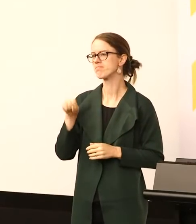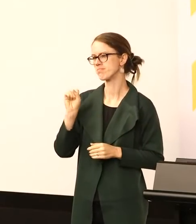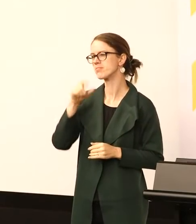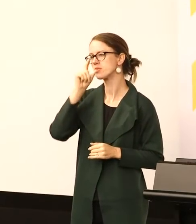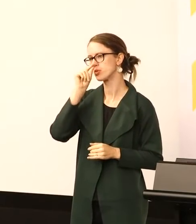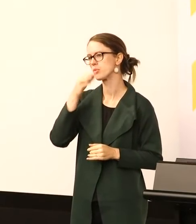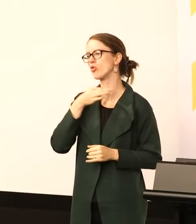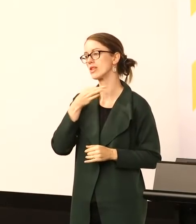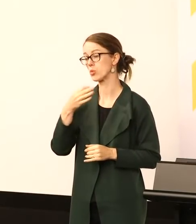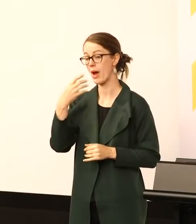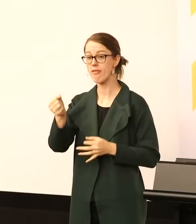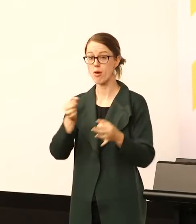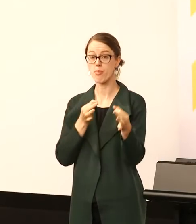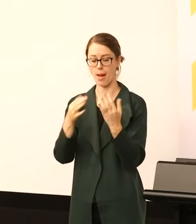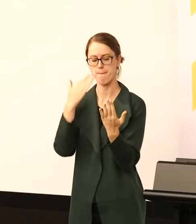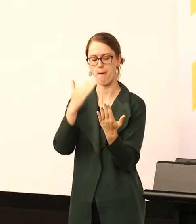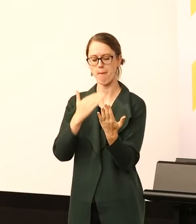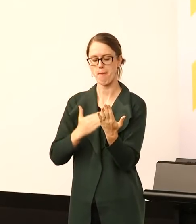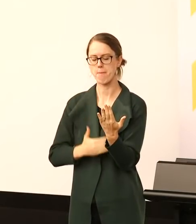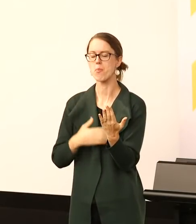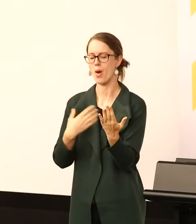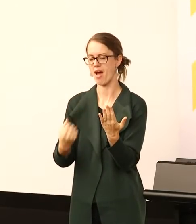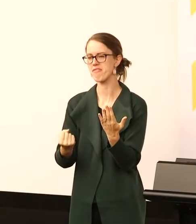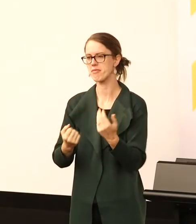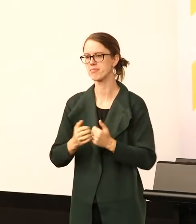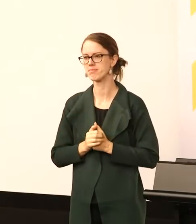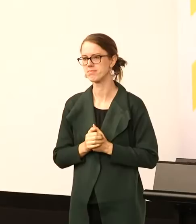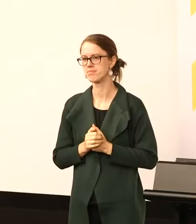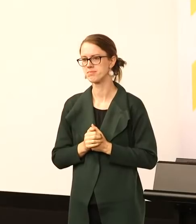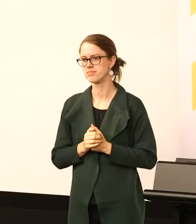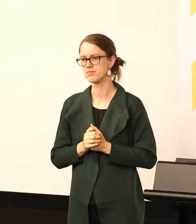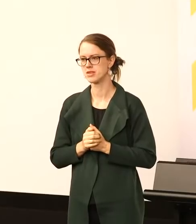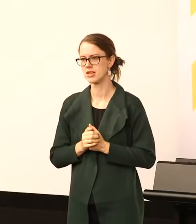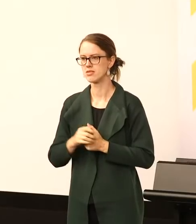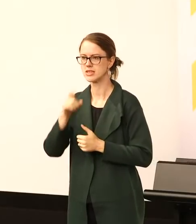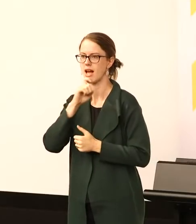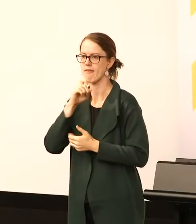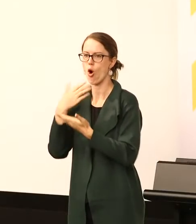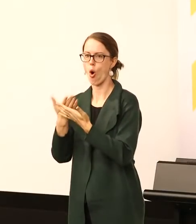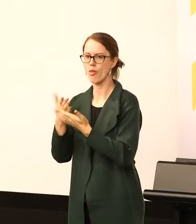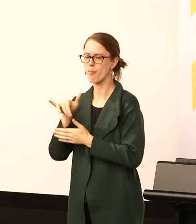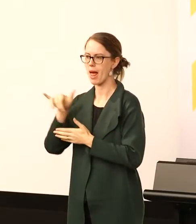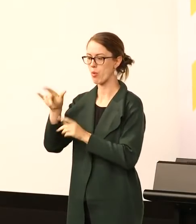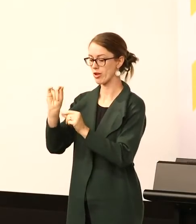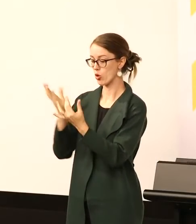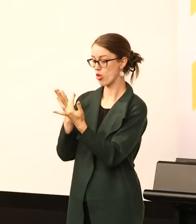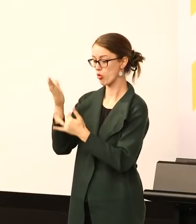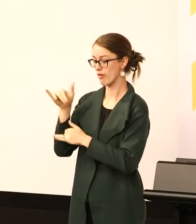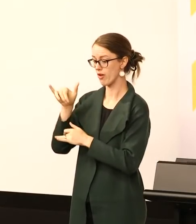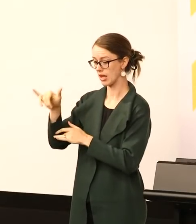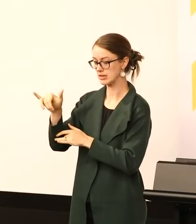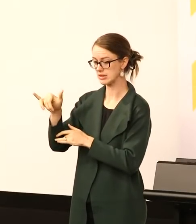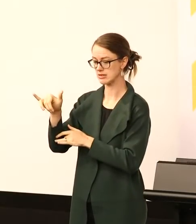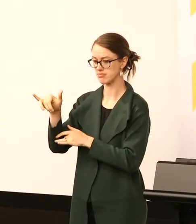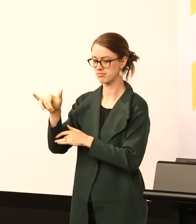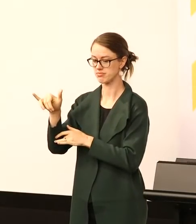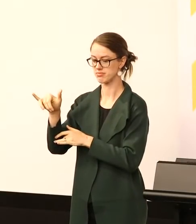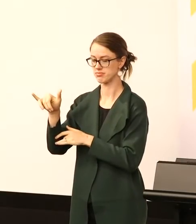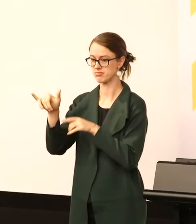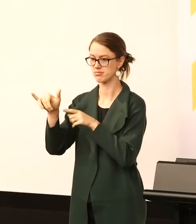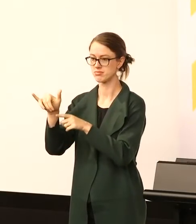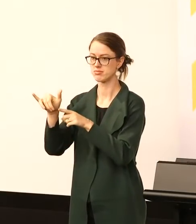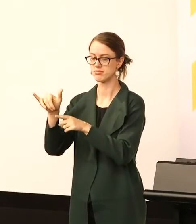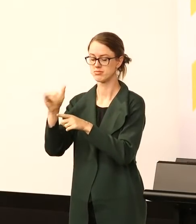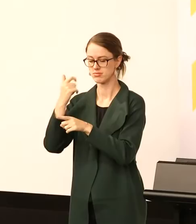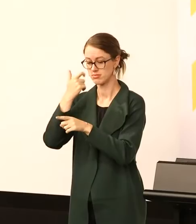already a very clear plan in place and very clear guidelines around what crew have to do during flights in either direction, and